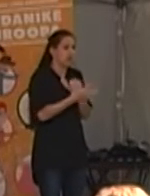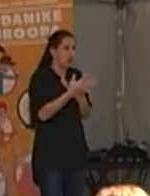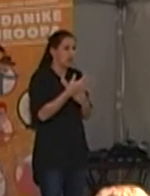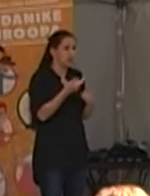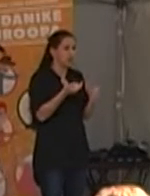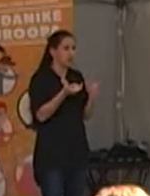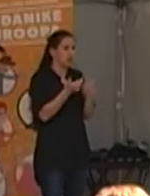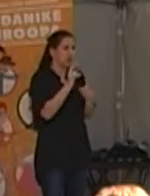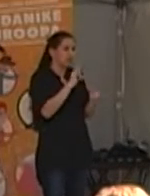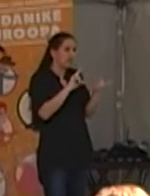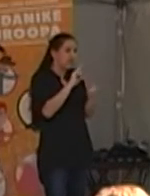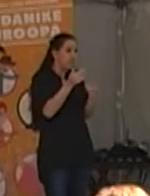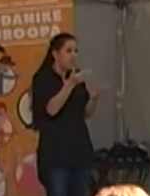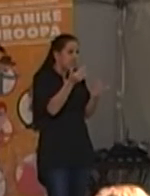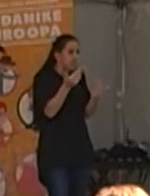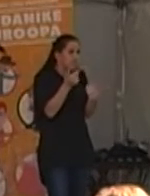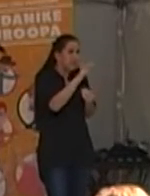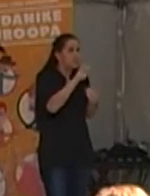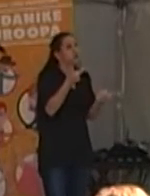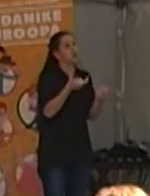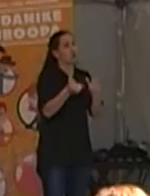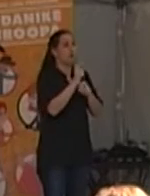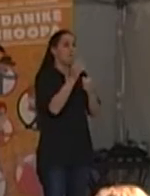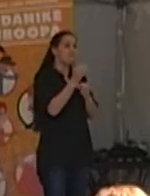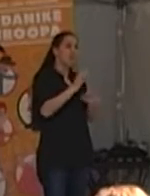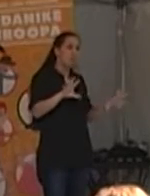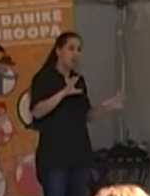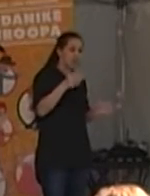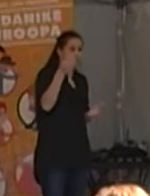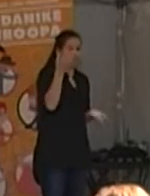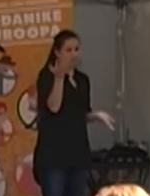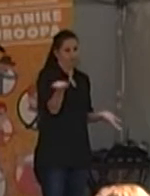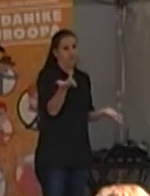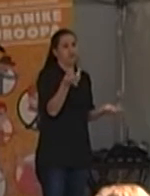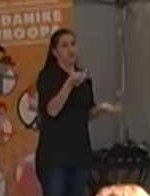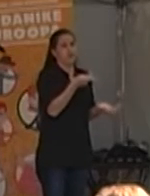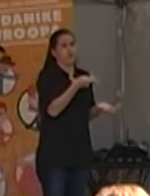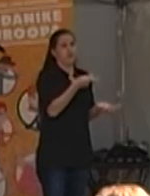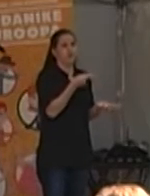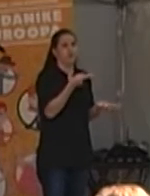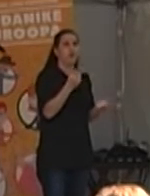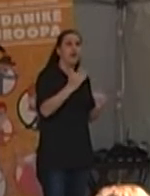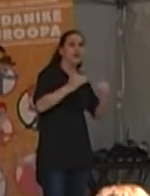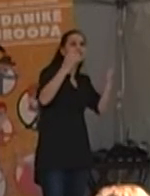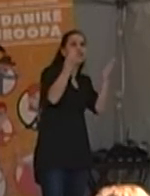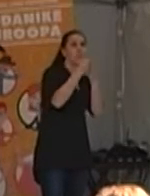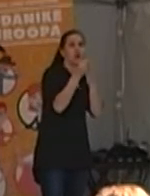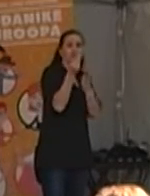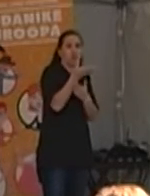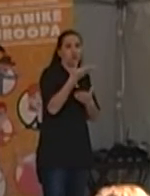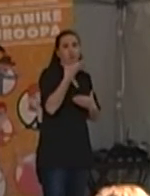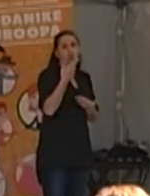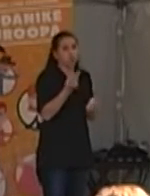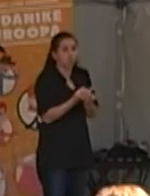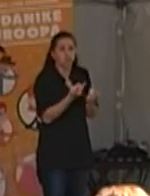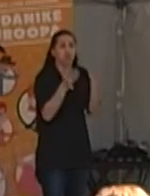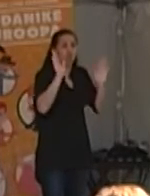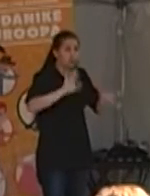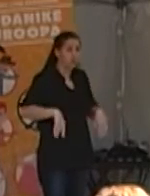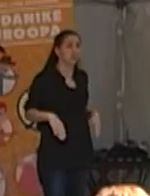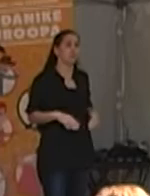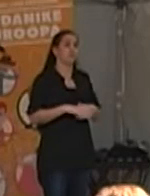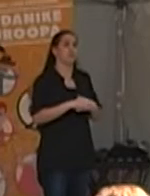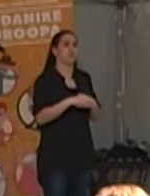more liberally, more liberal, more on the left, people who don't mind paying such high taxes. And what's special about Scandinavia is